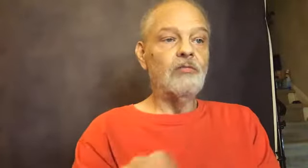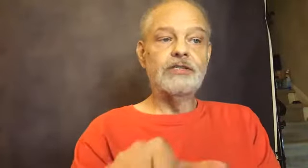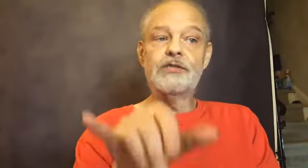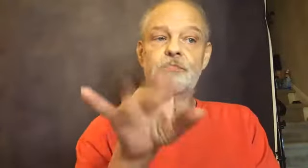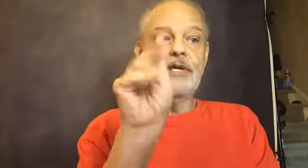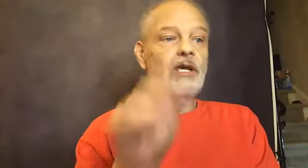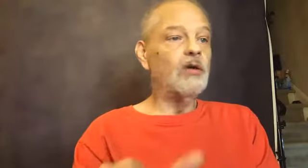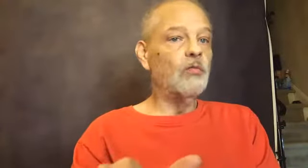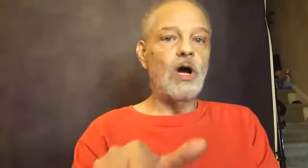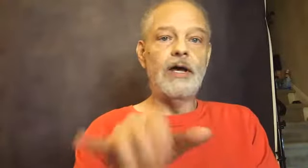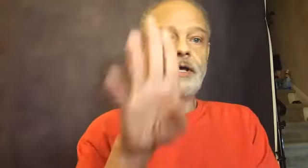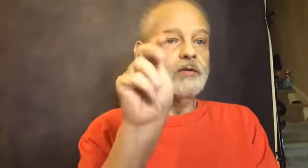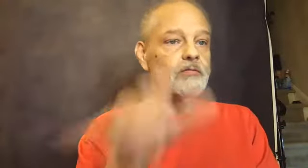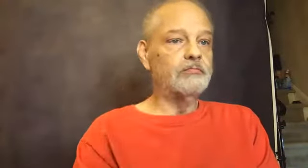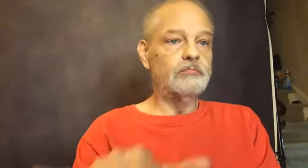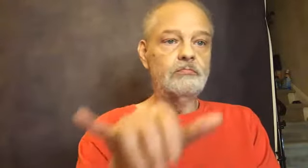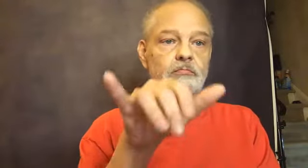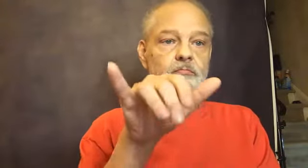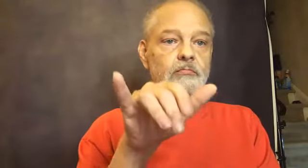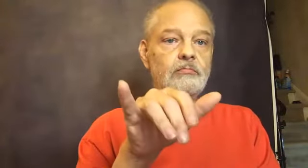It's just BY.